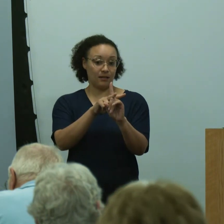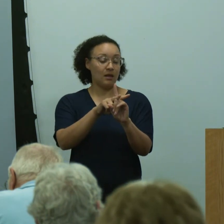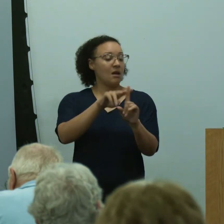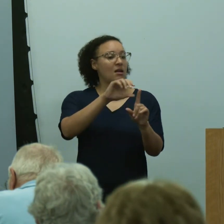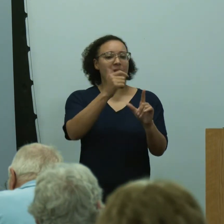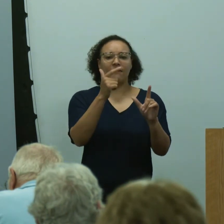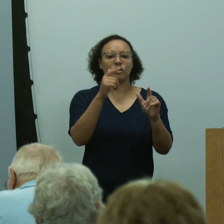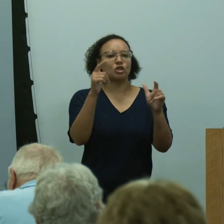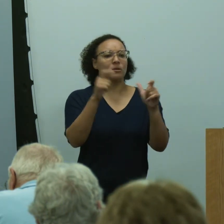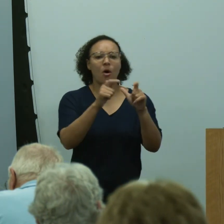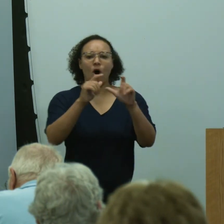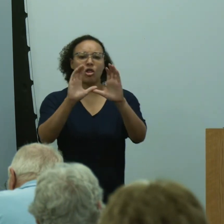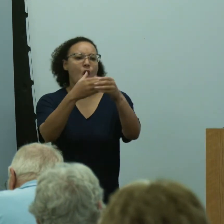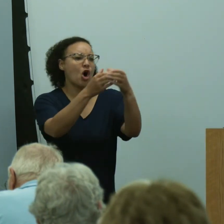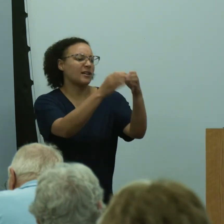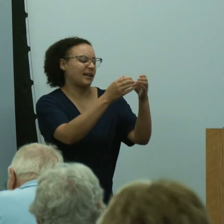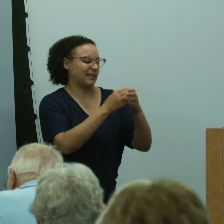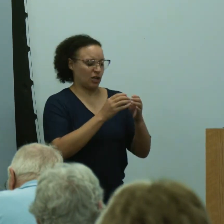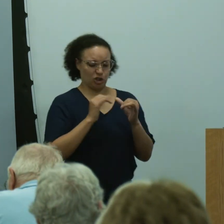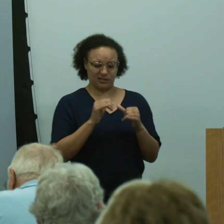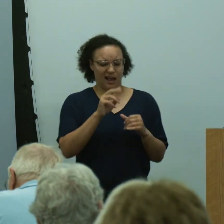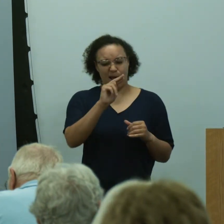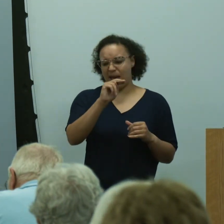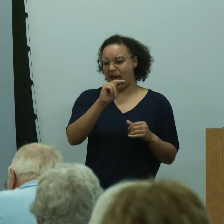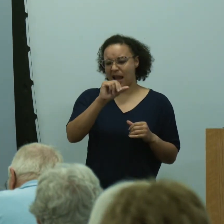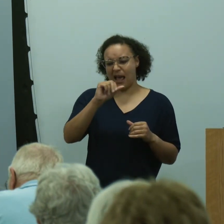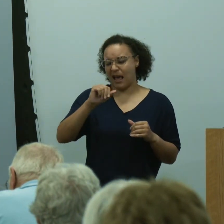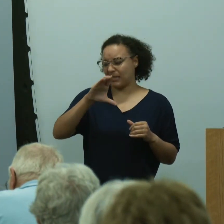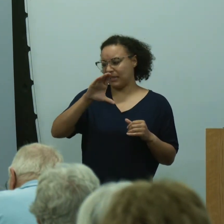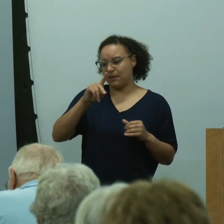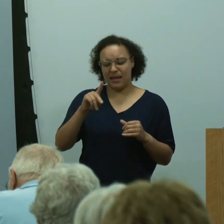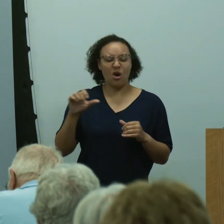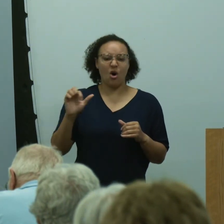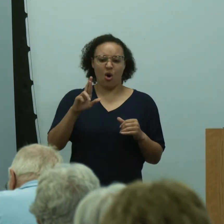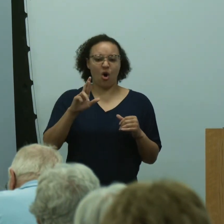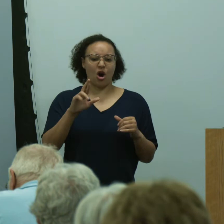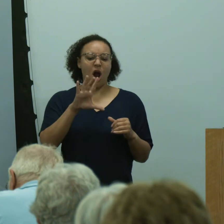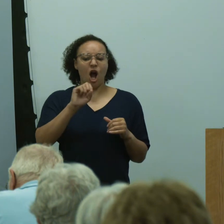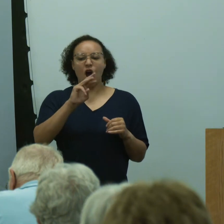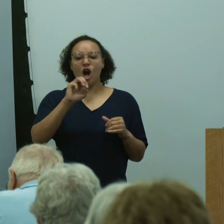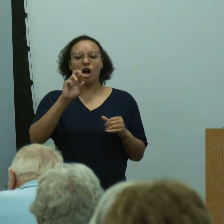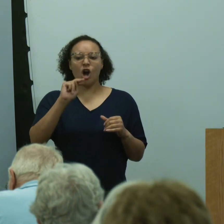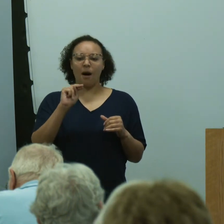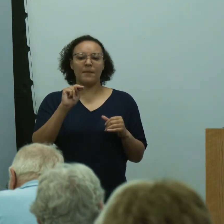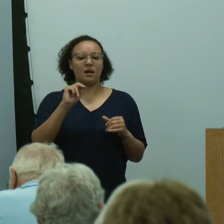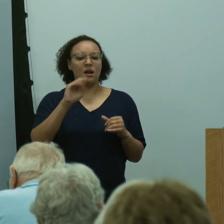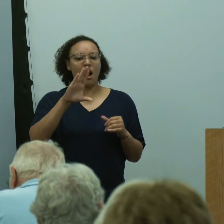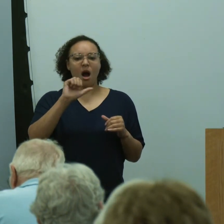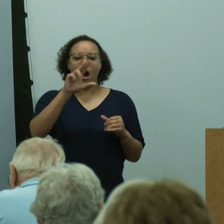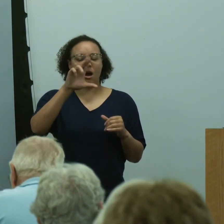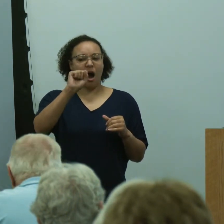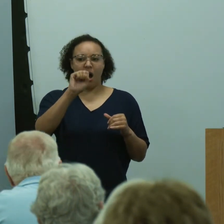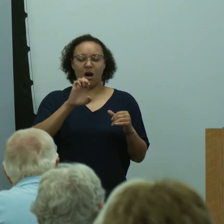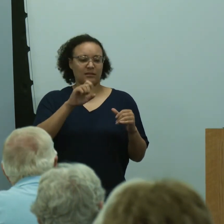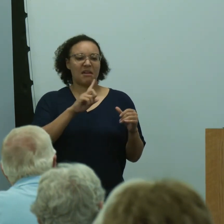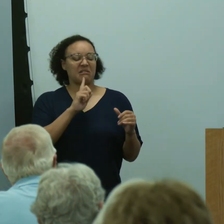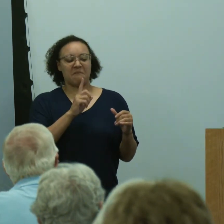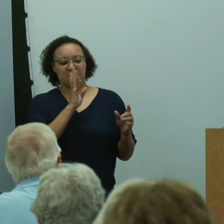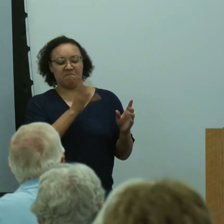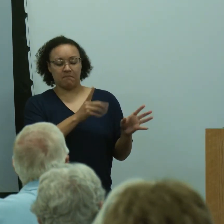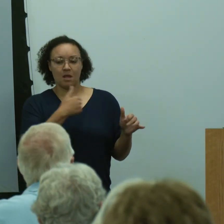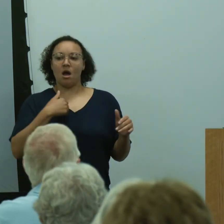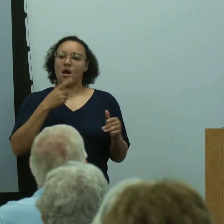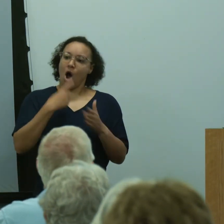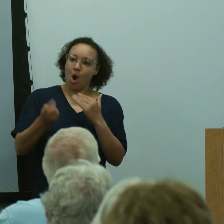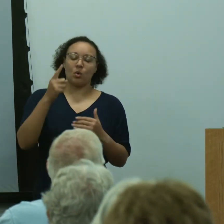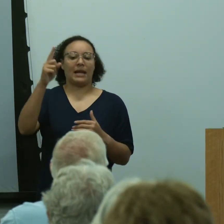like APRI, like NAACP, like Common Cause can file these lawsuits. I think you ought